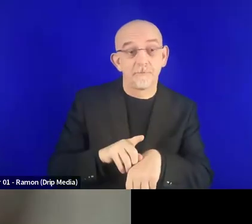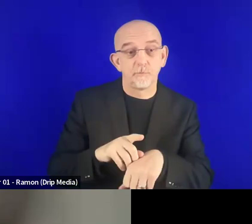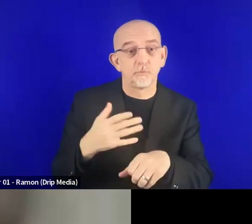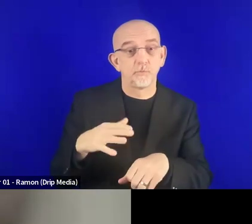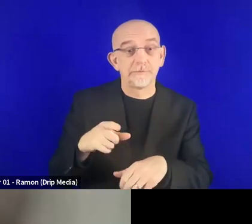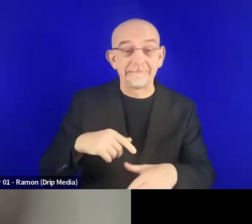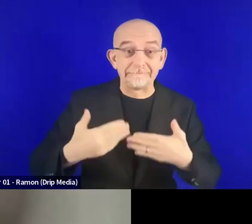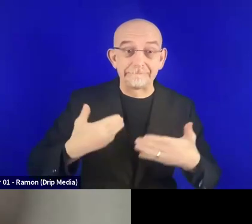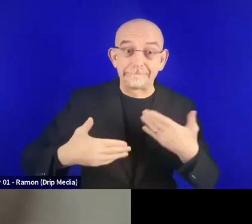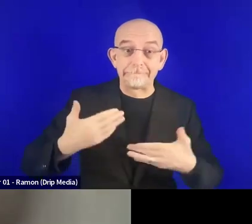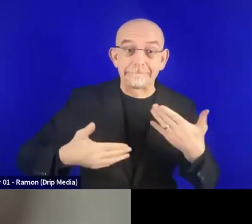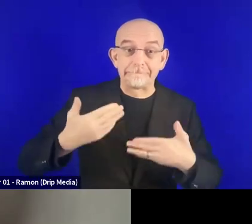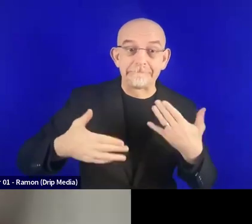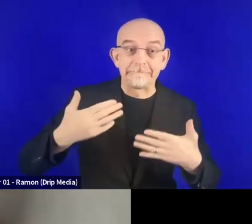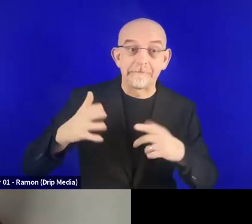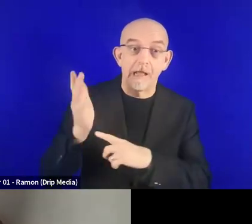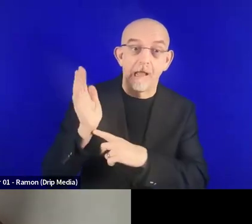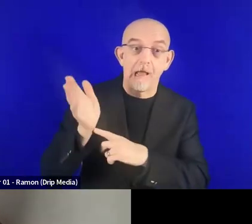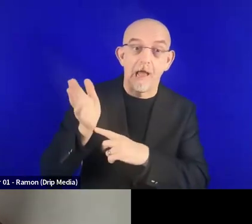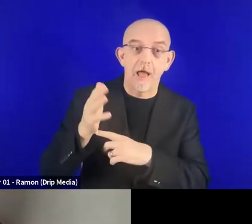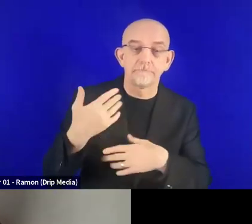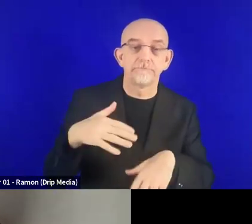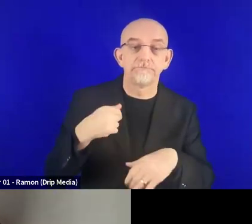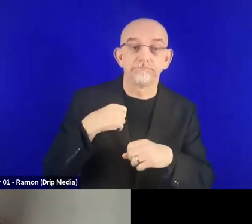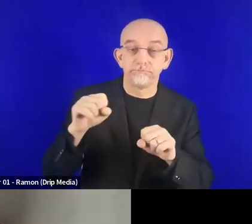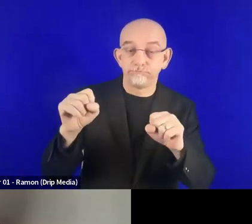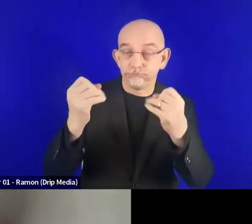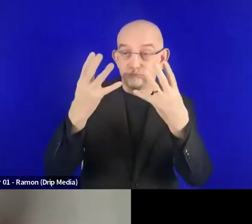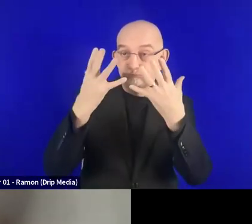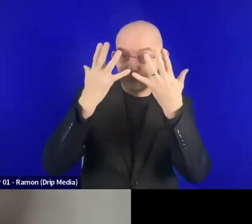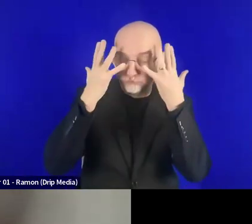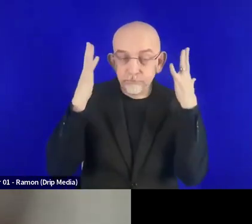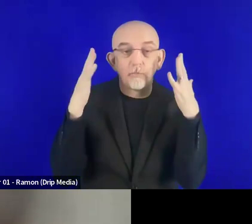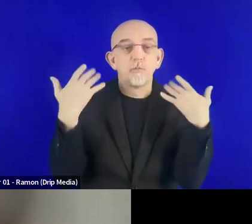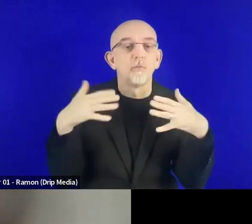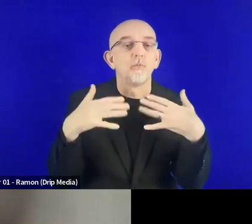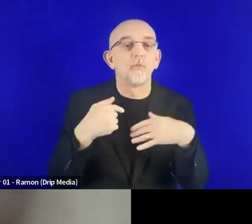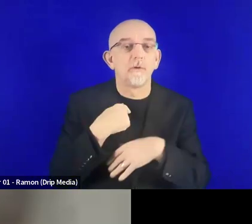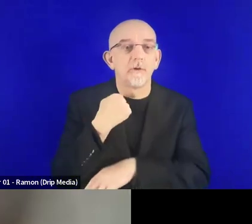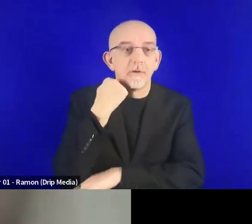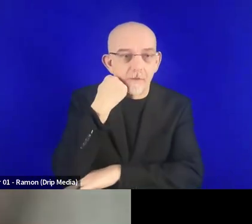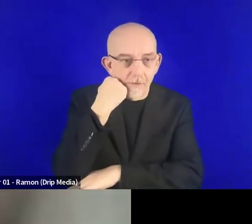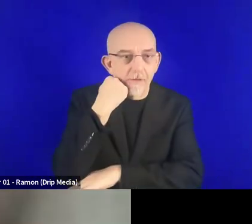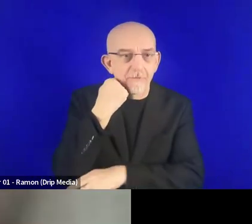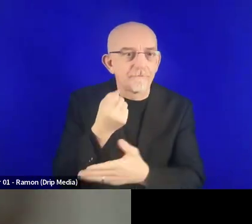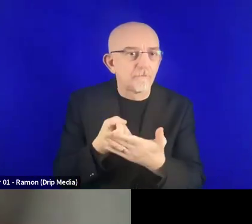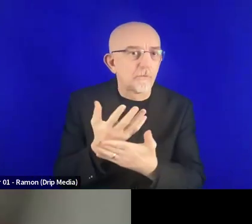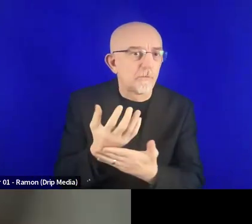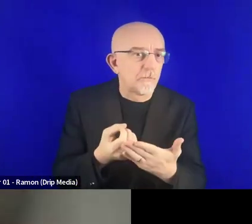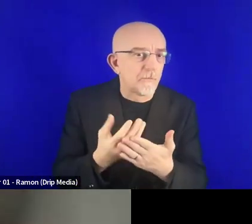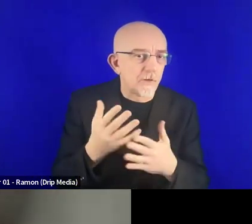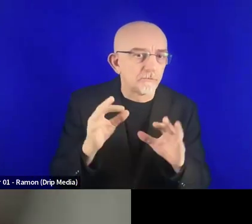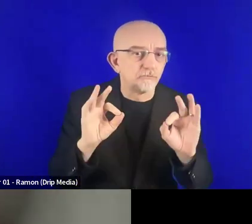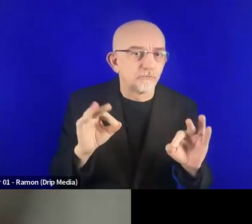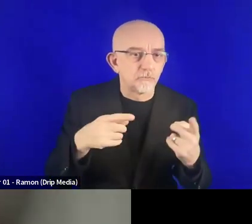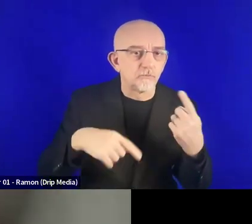people will be able to go to the report to get kind of more of the detail on this, but we've also got the Q&A session later and the reflections from our discussants to dig down, I